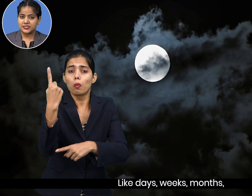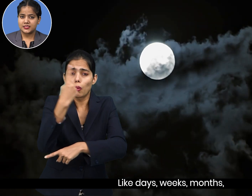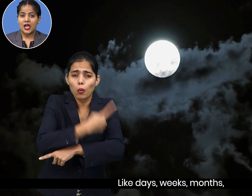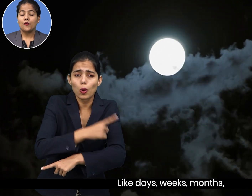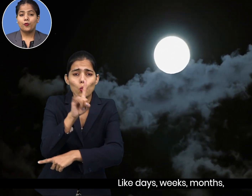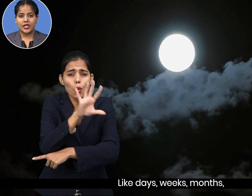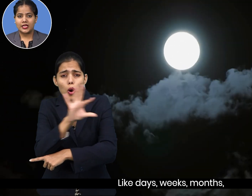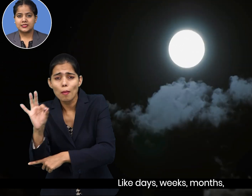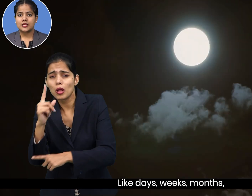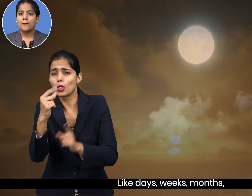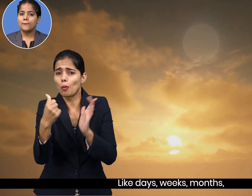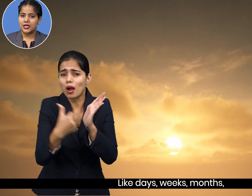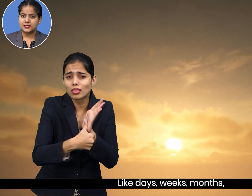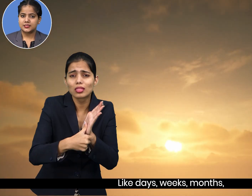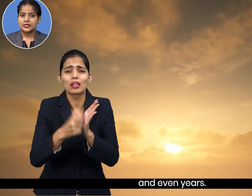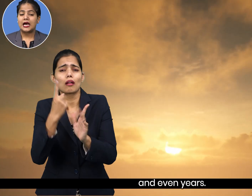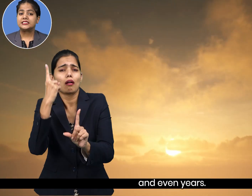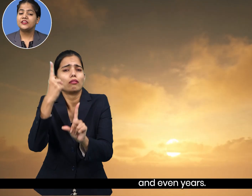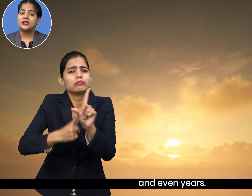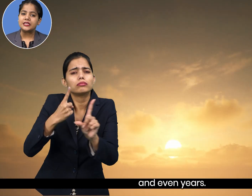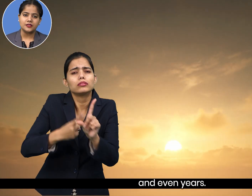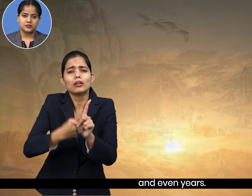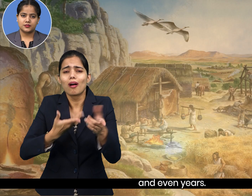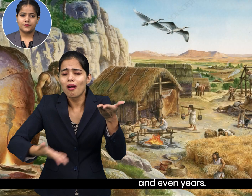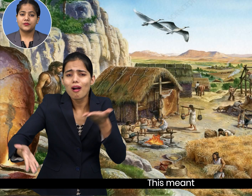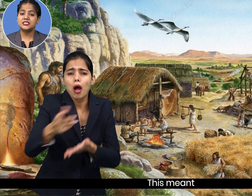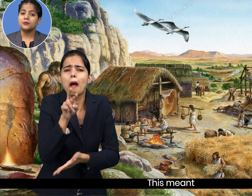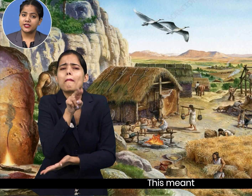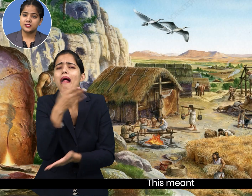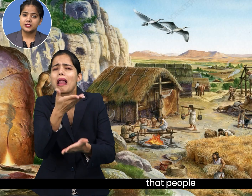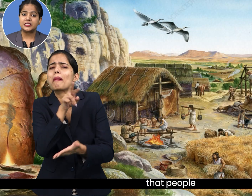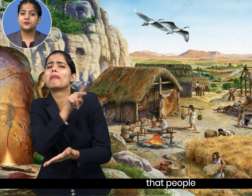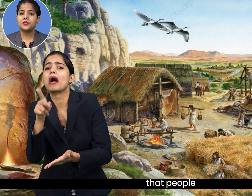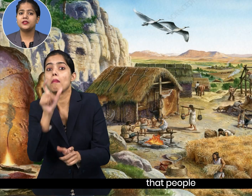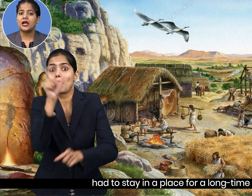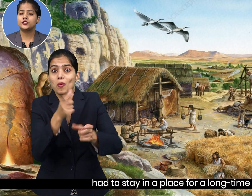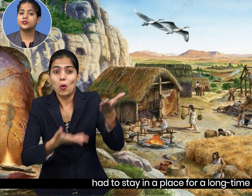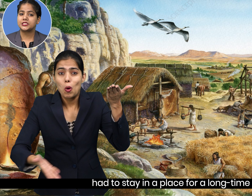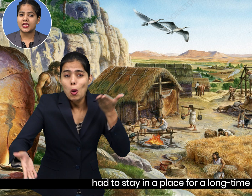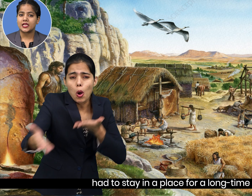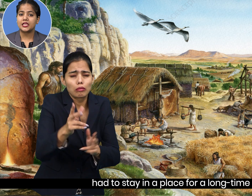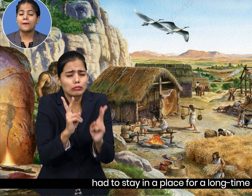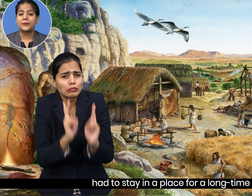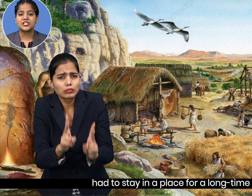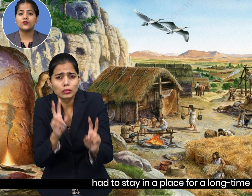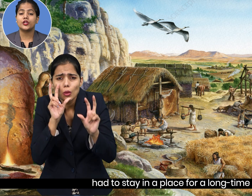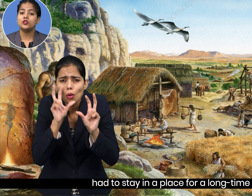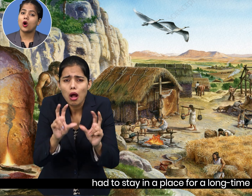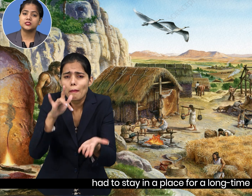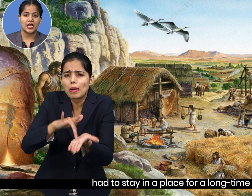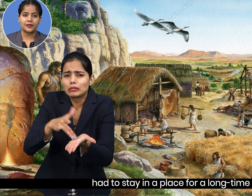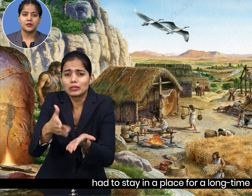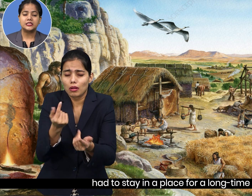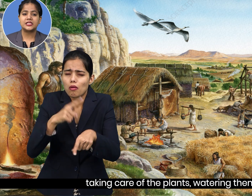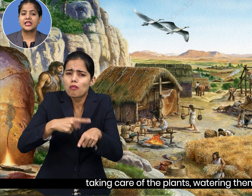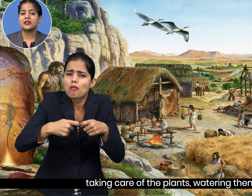Like days, weeks, months, and even years. This meant that people had to stay in a place for a